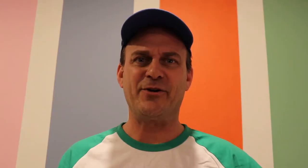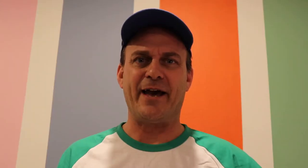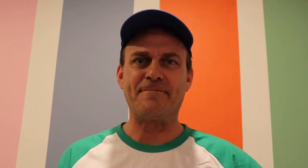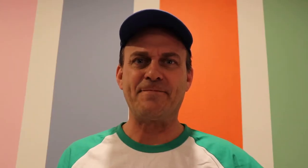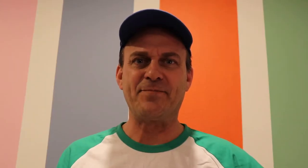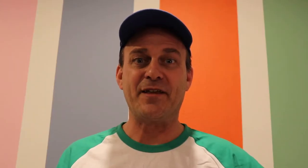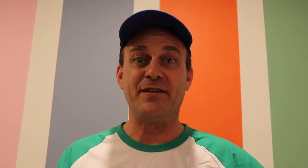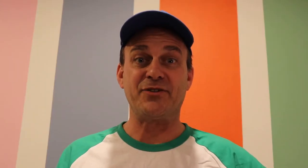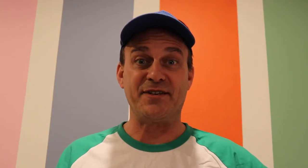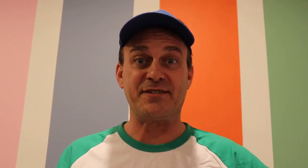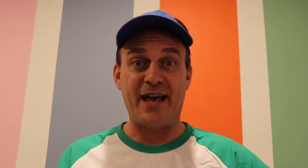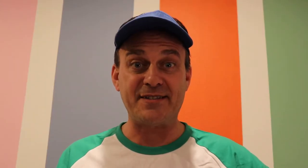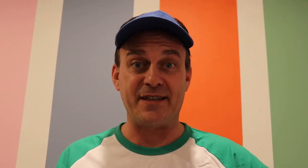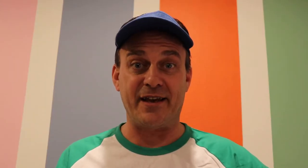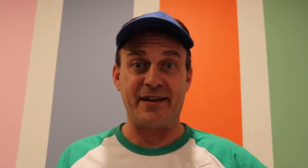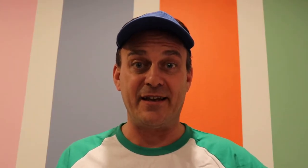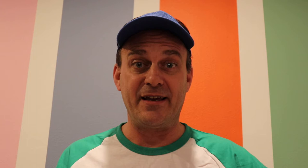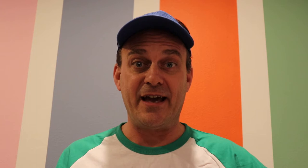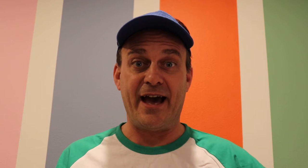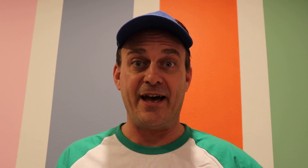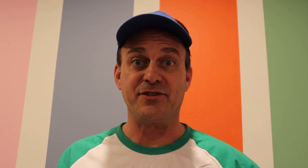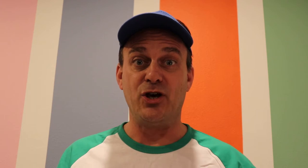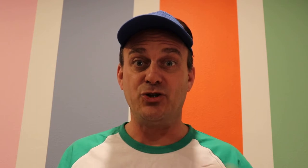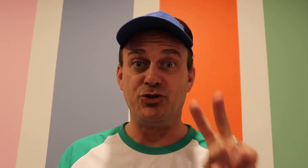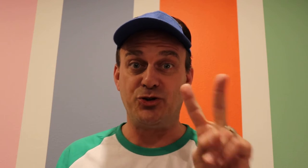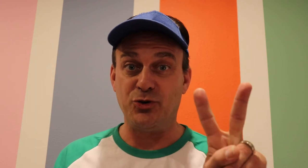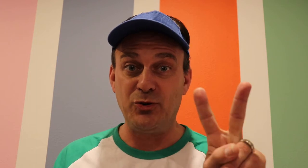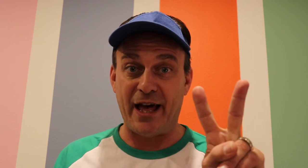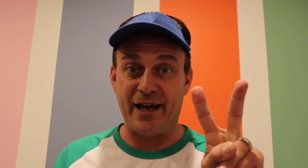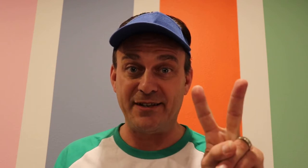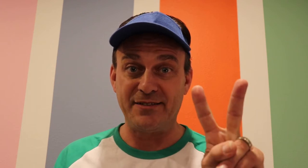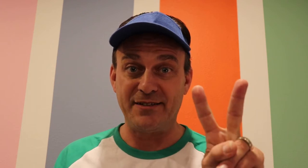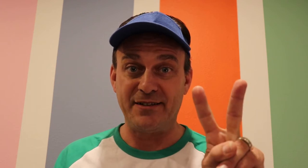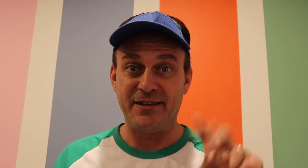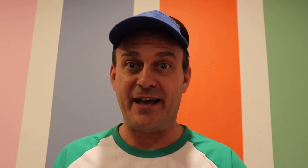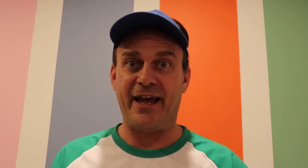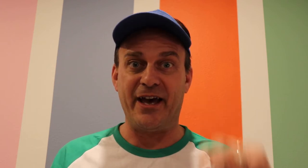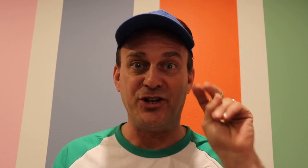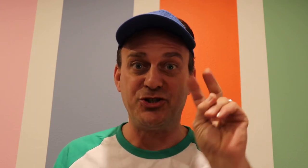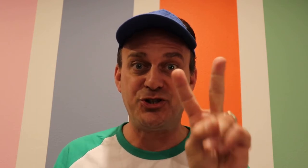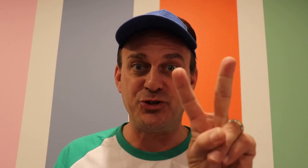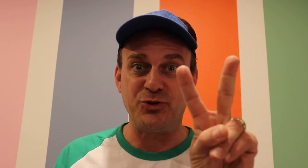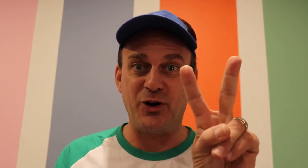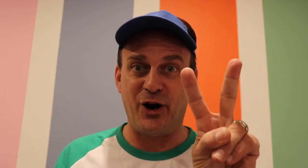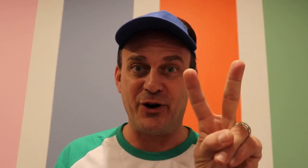Okay, so this next thing has two legs and two